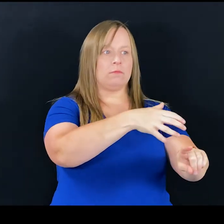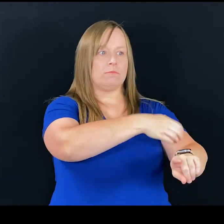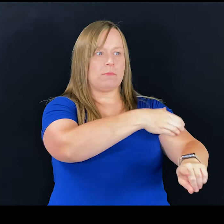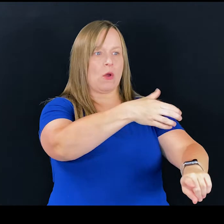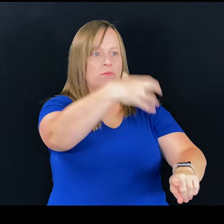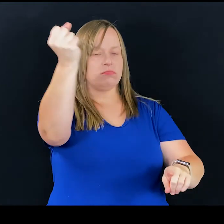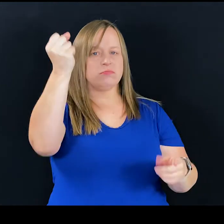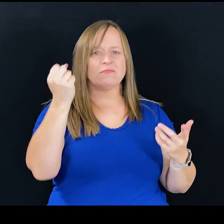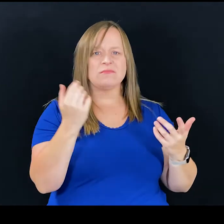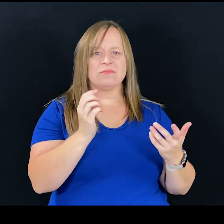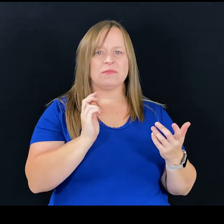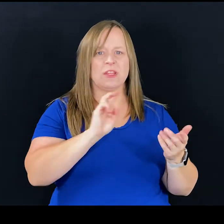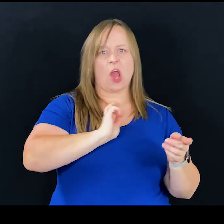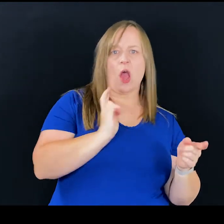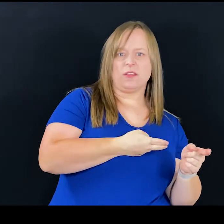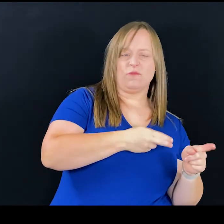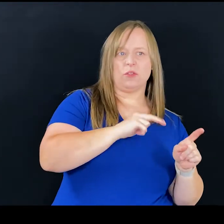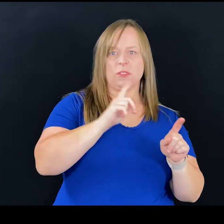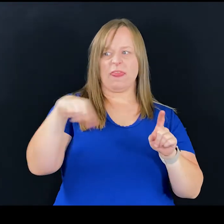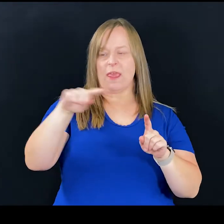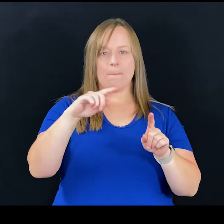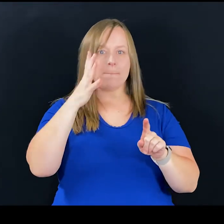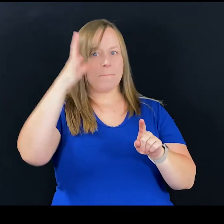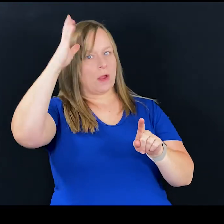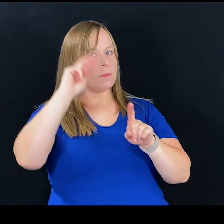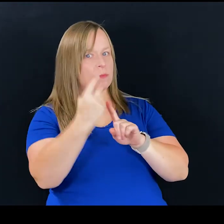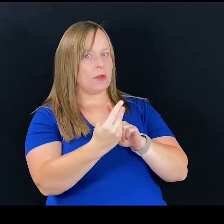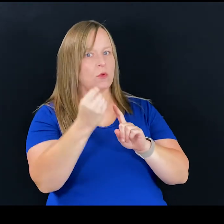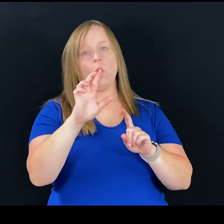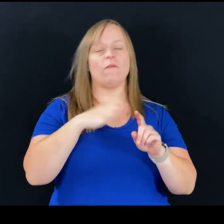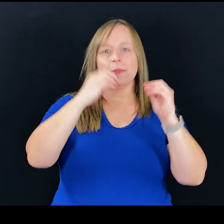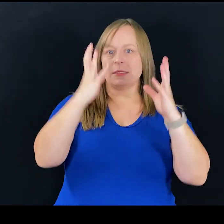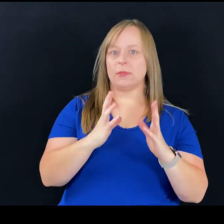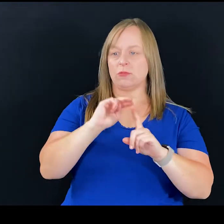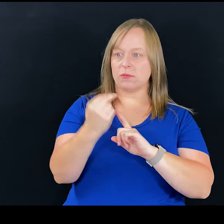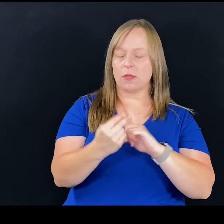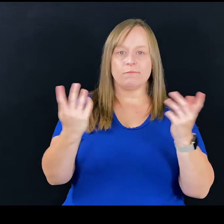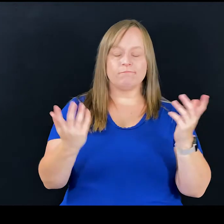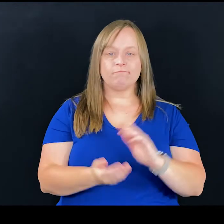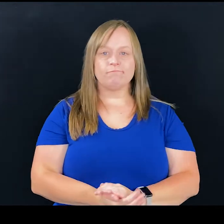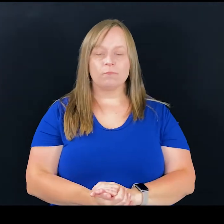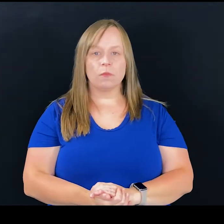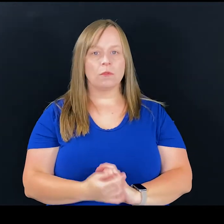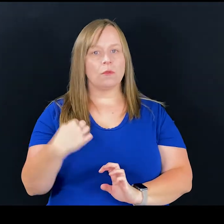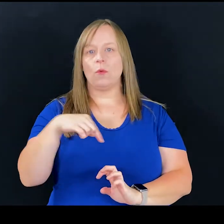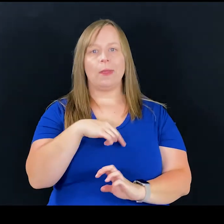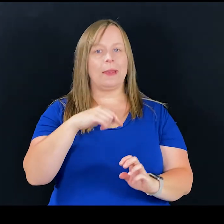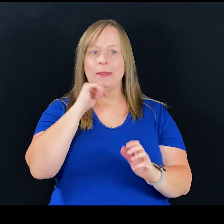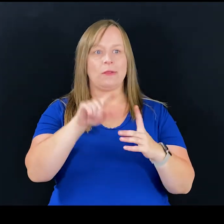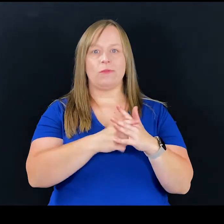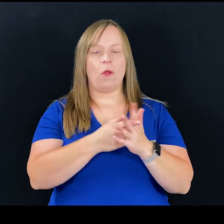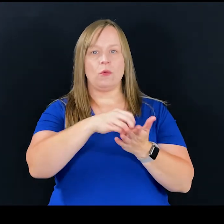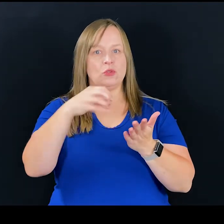them, and I felt like it was a lot of us versus them, either from the parent perspective or from the teacher perspective. We